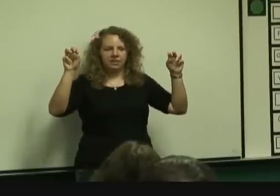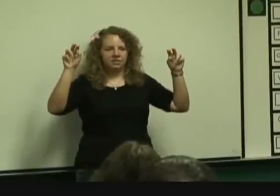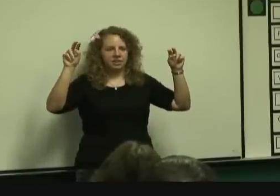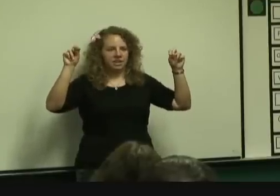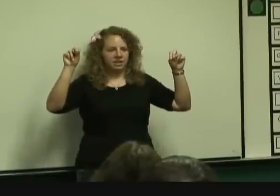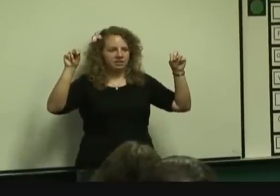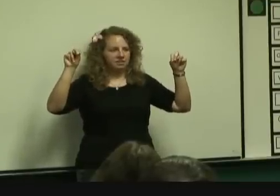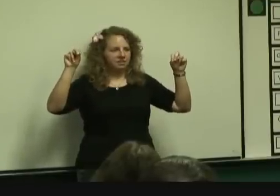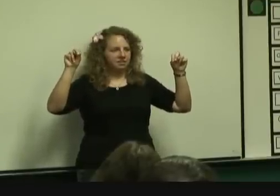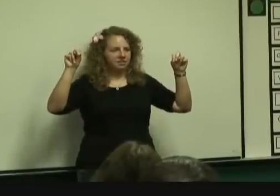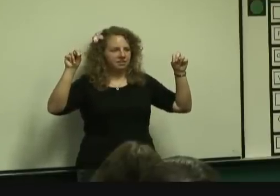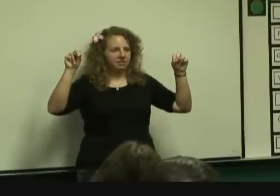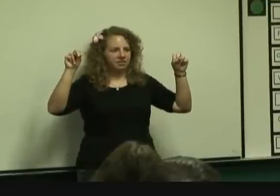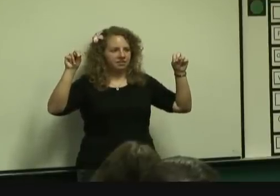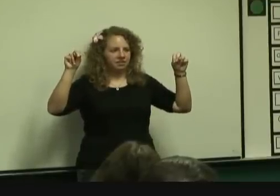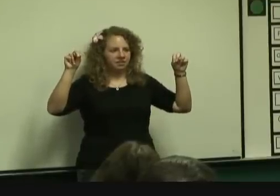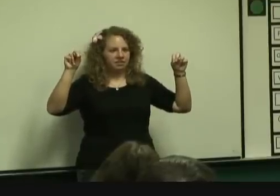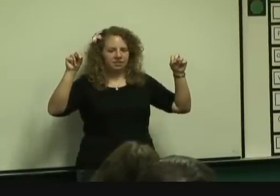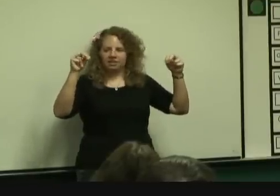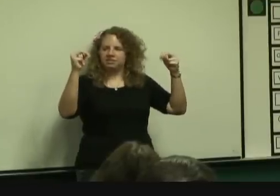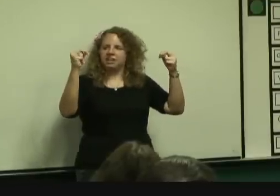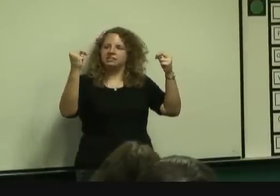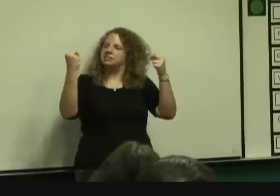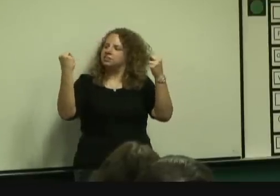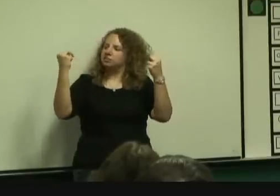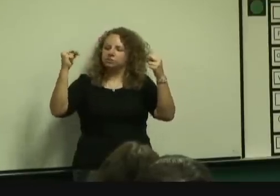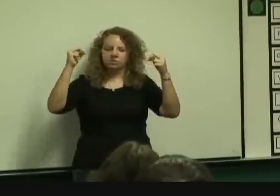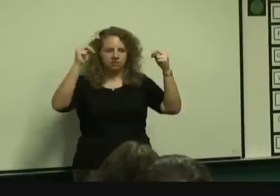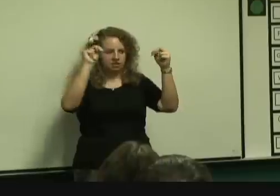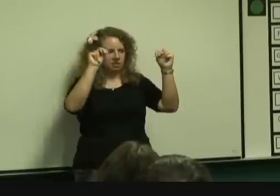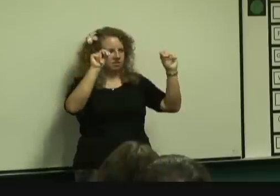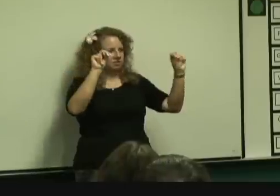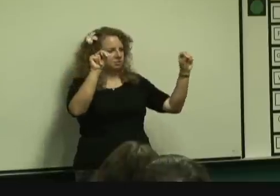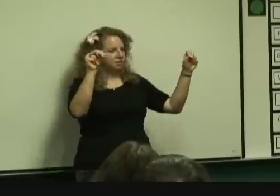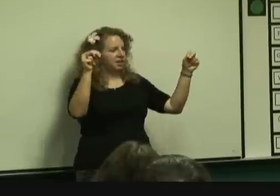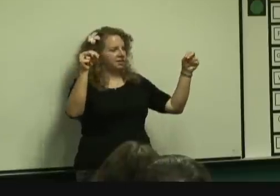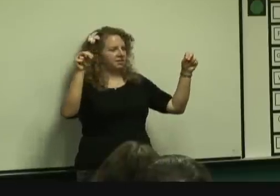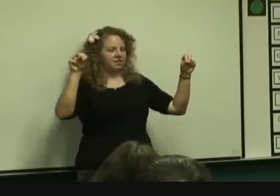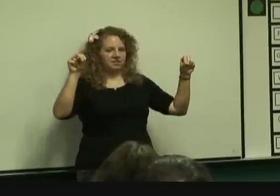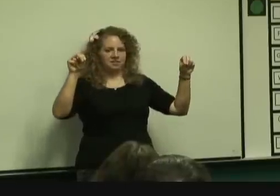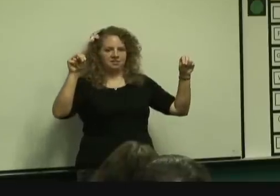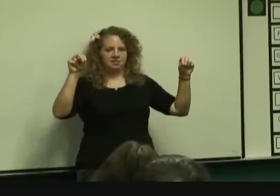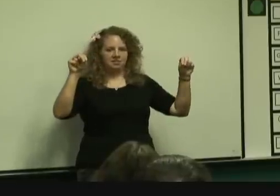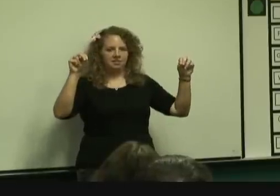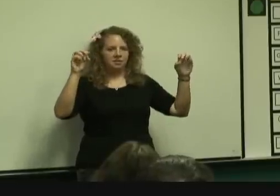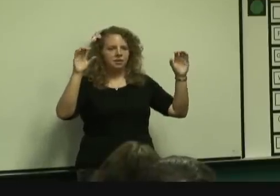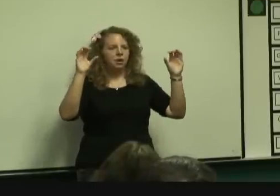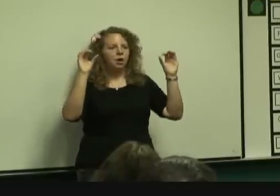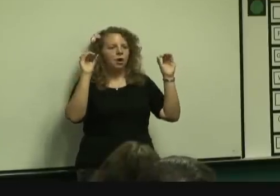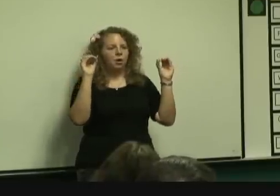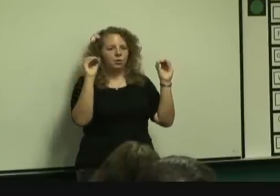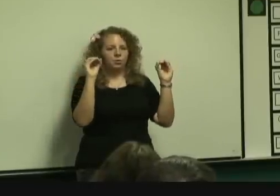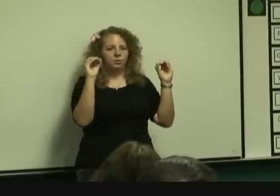And then N. And see how it's still loose, it's not tucked in real tight. N. O.